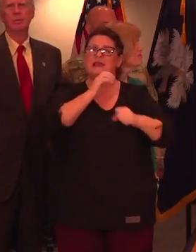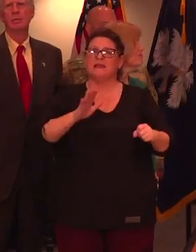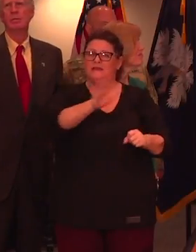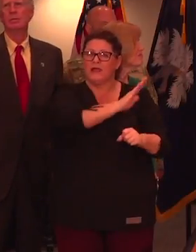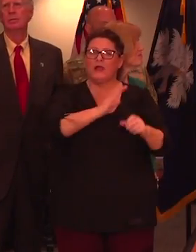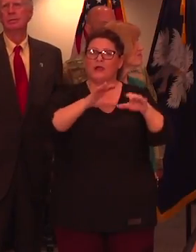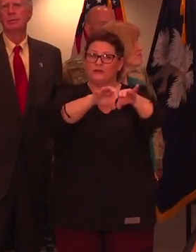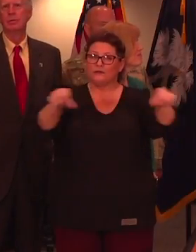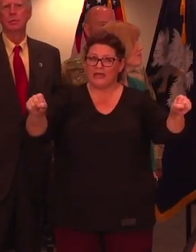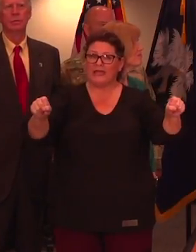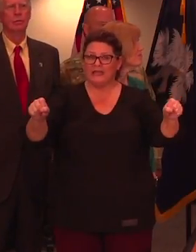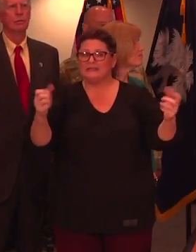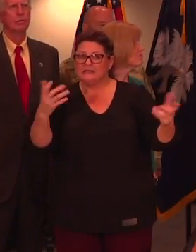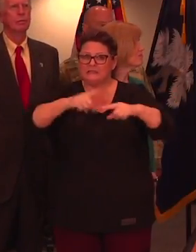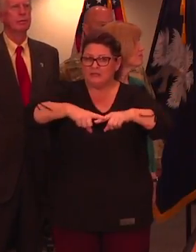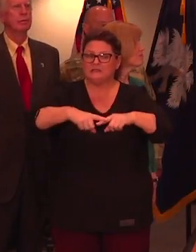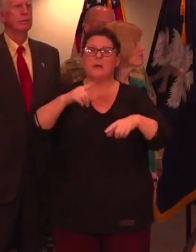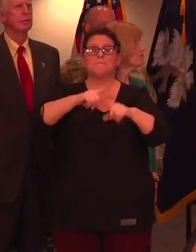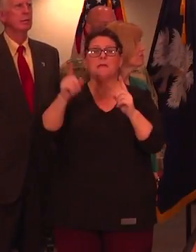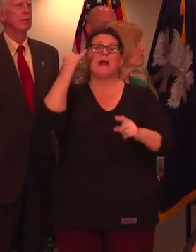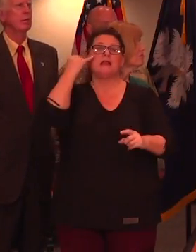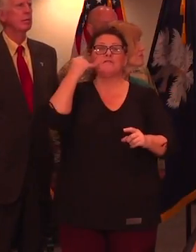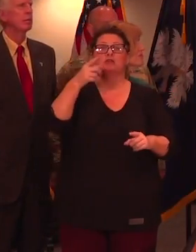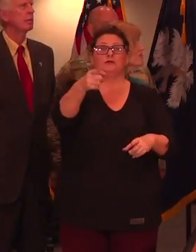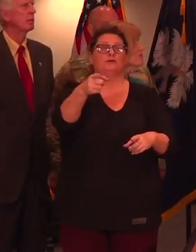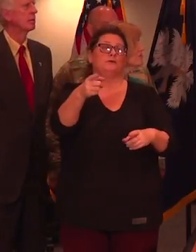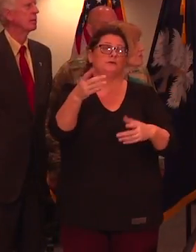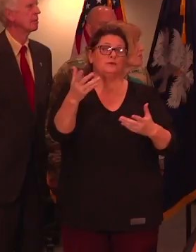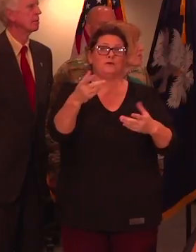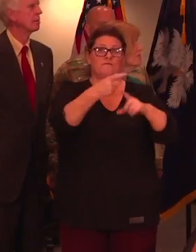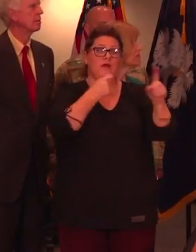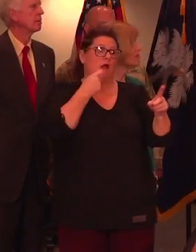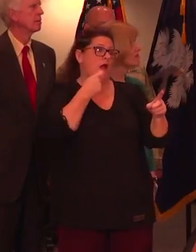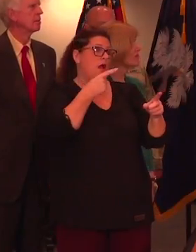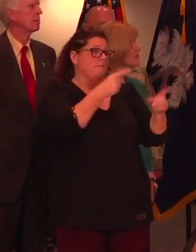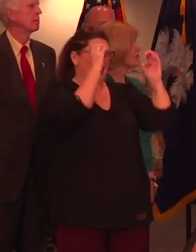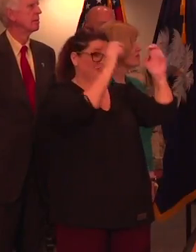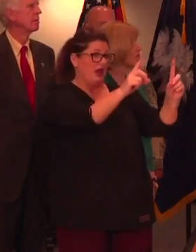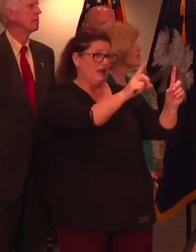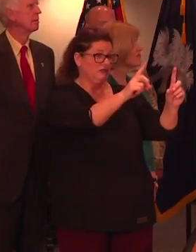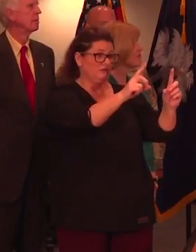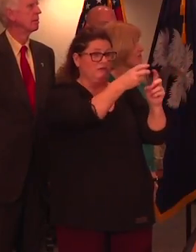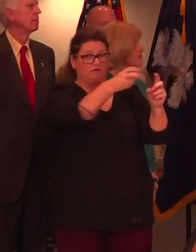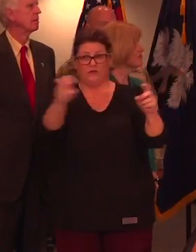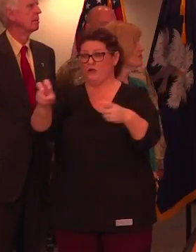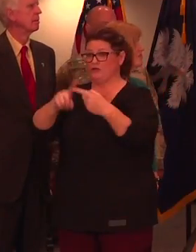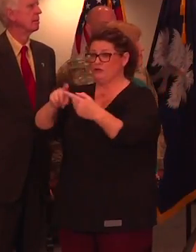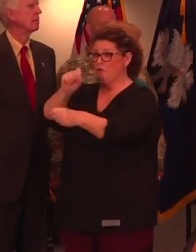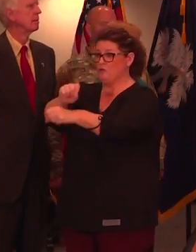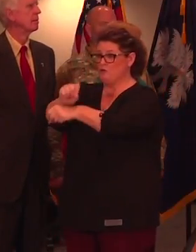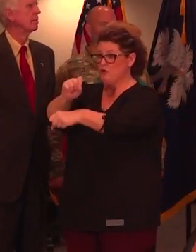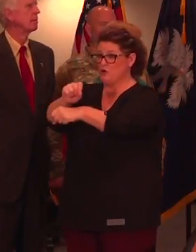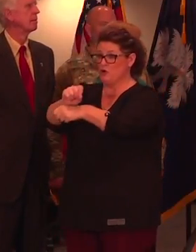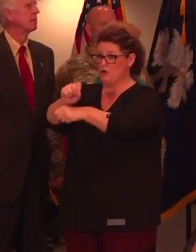in there, but I would say if you're transitioning from the educational environment to a work environment, I would expect them